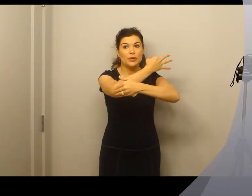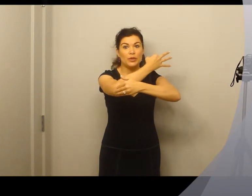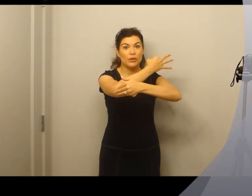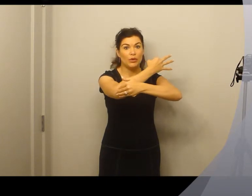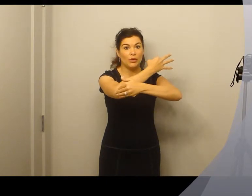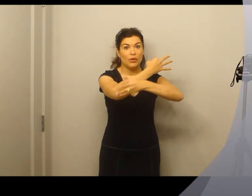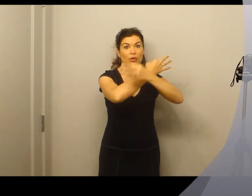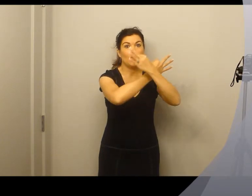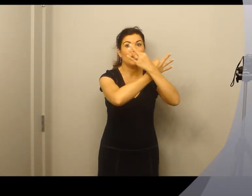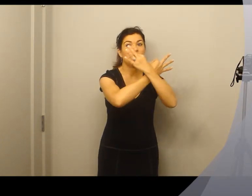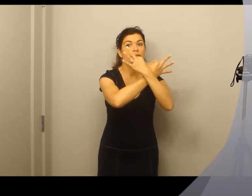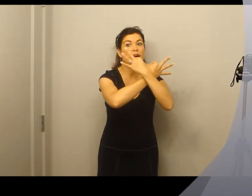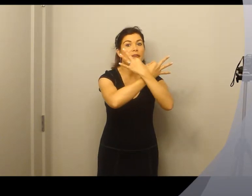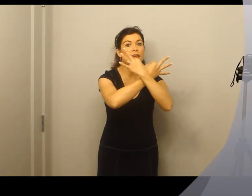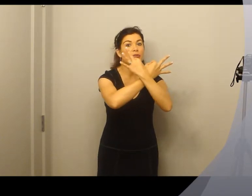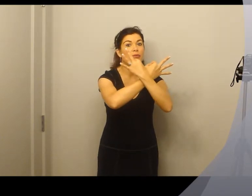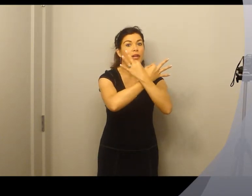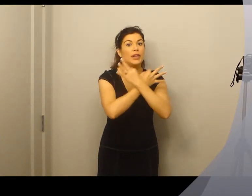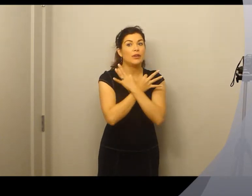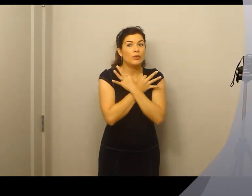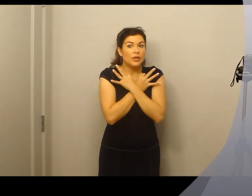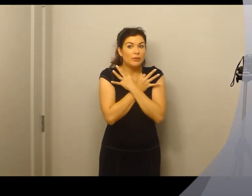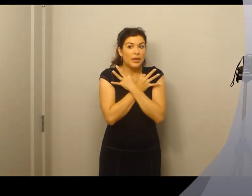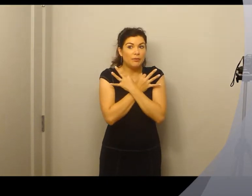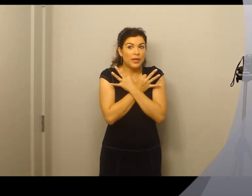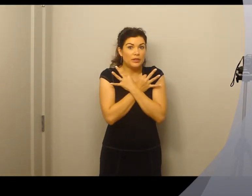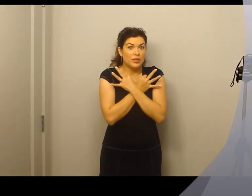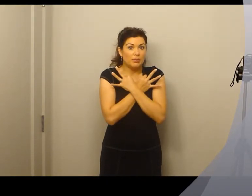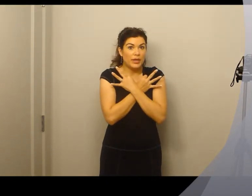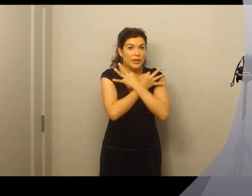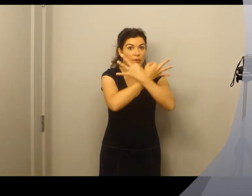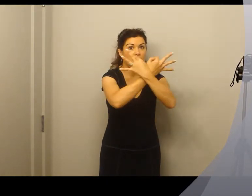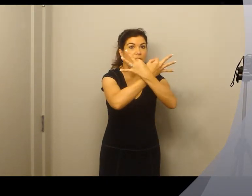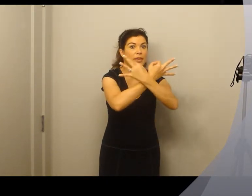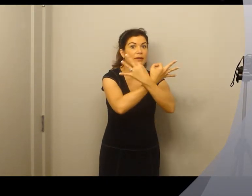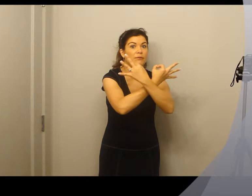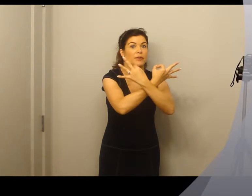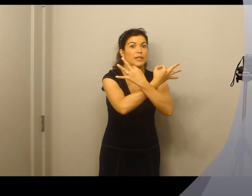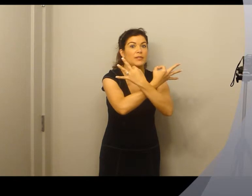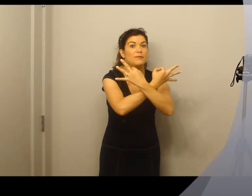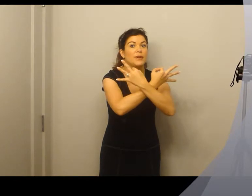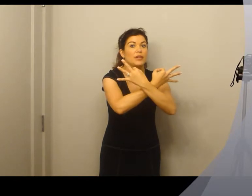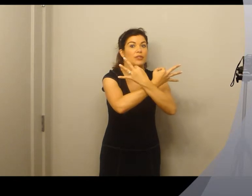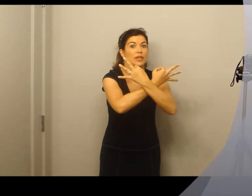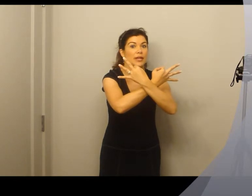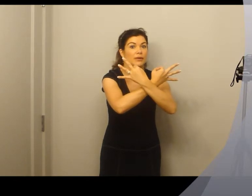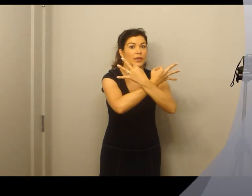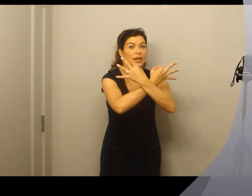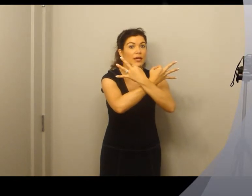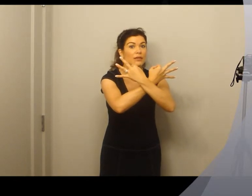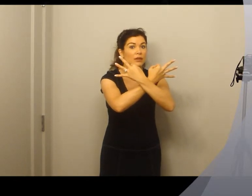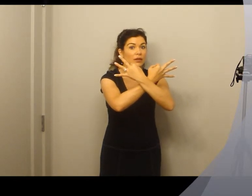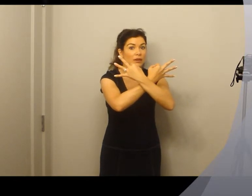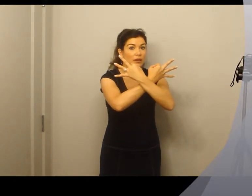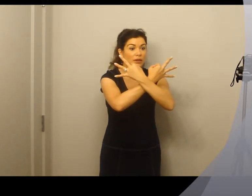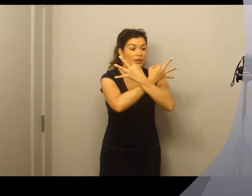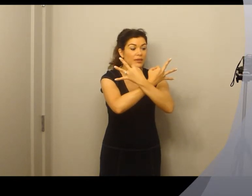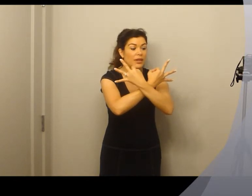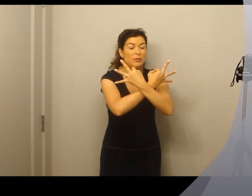elbows clear out here in front. I don't want you to be up next to your body. I want you to be out front as far as you can, okay? It's got to be